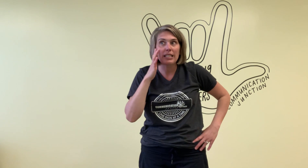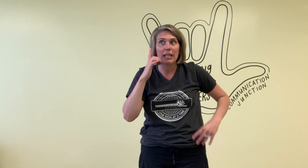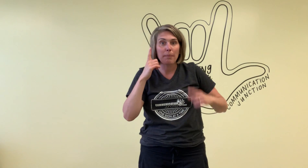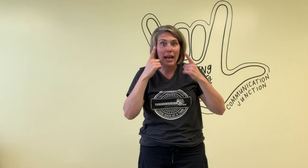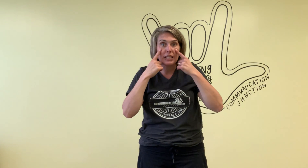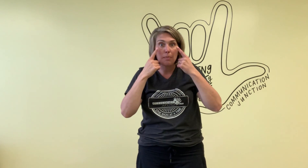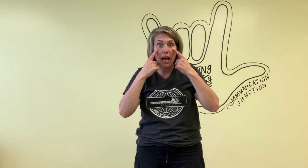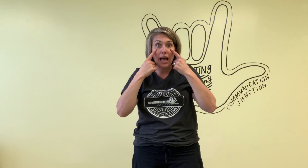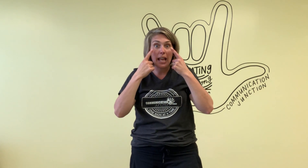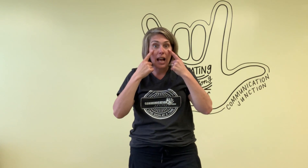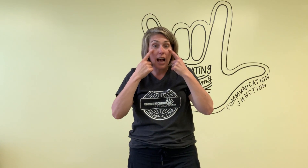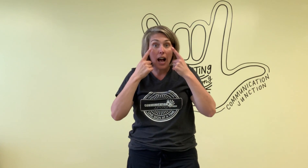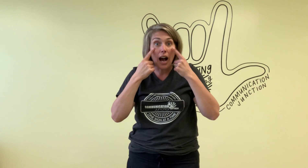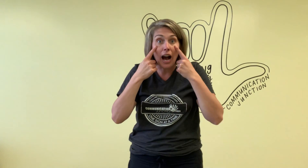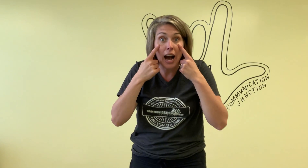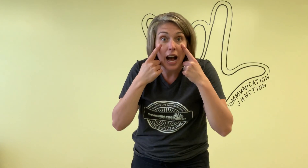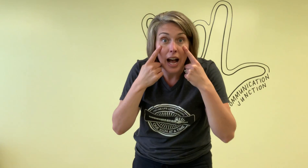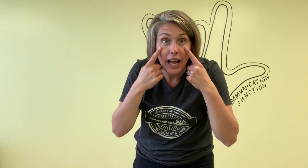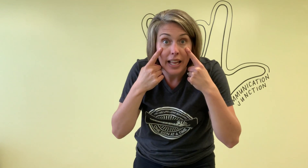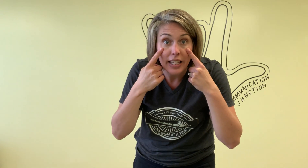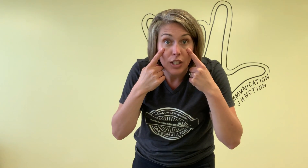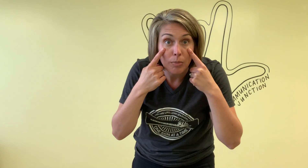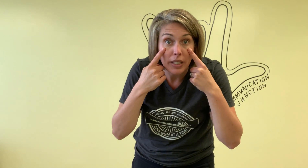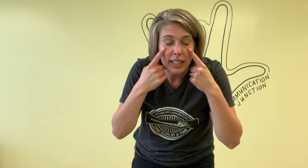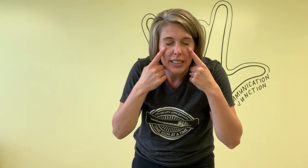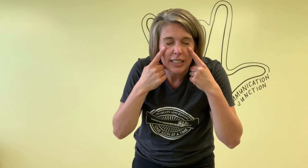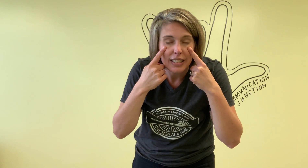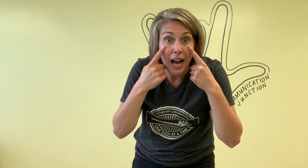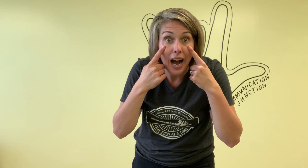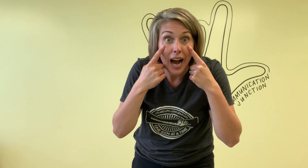buzzing past my eye. Can you blink?